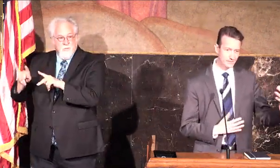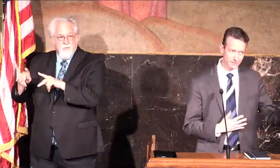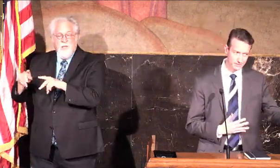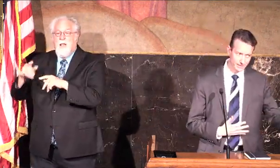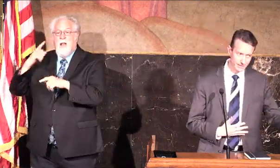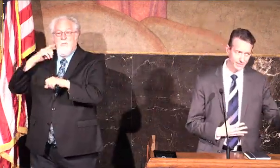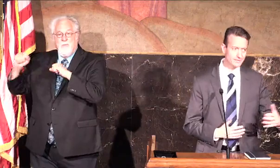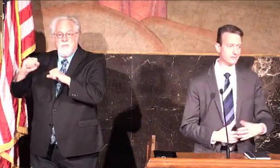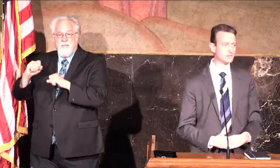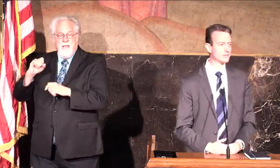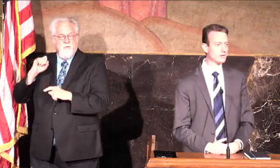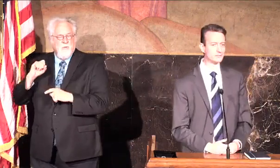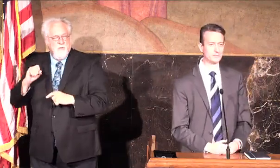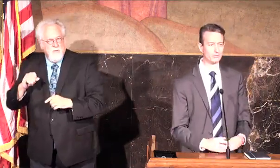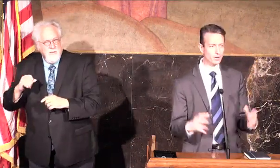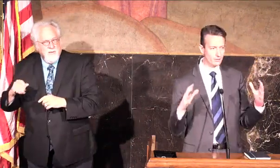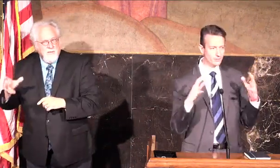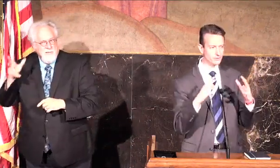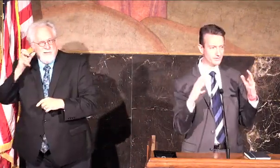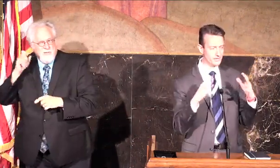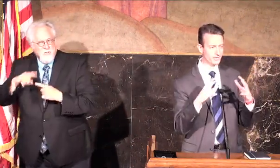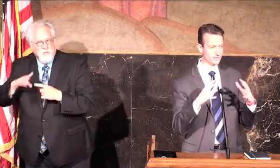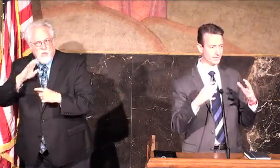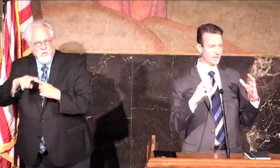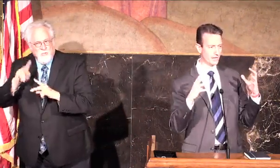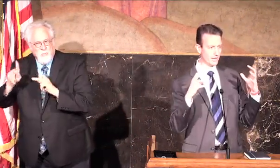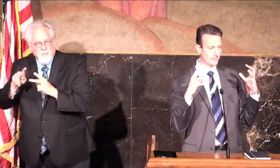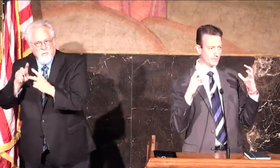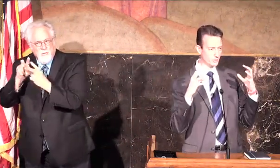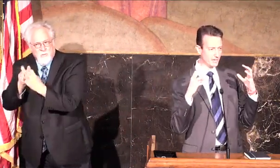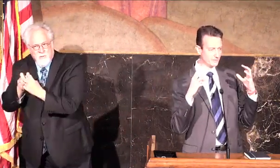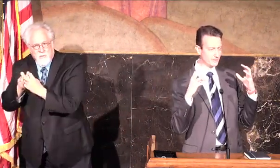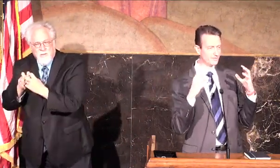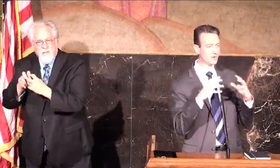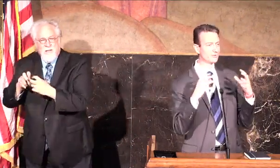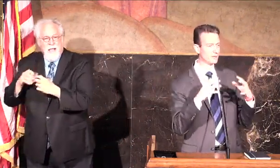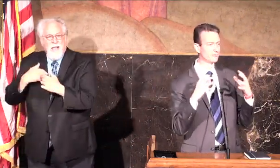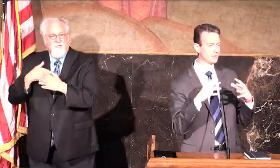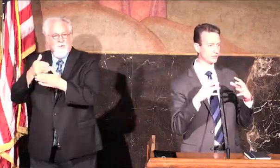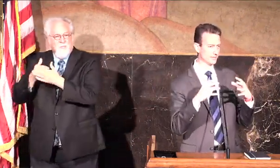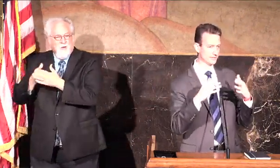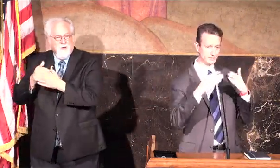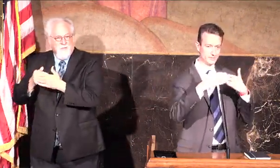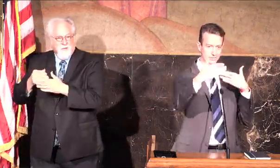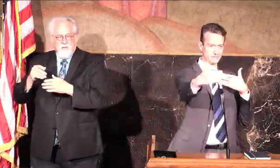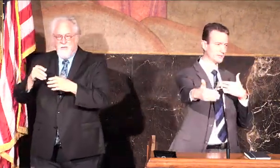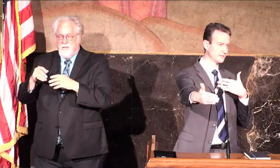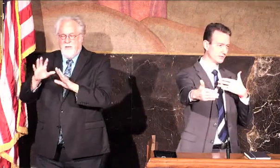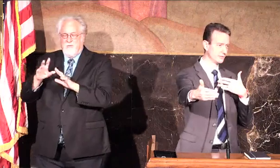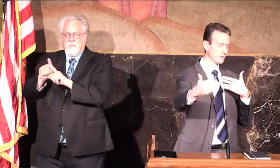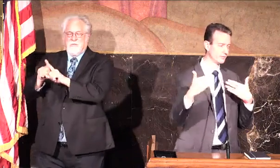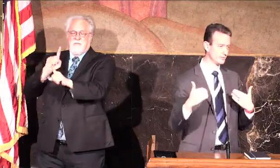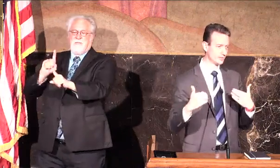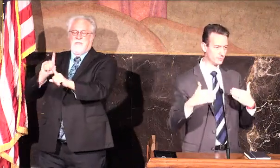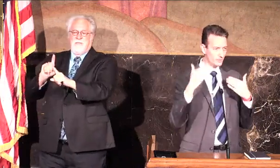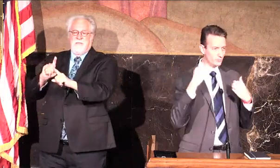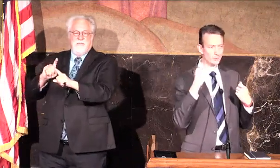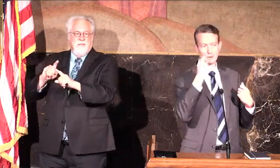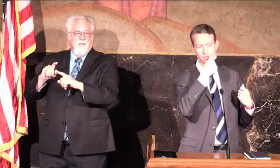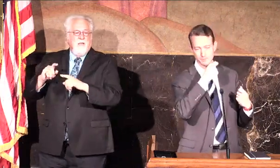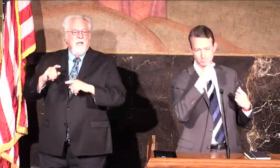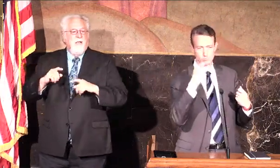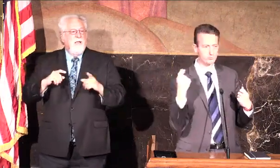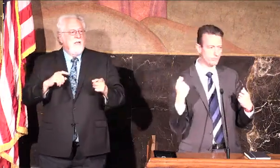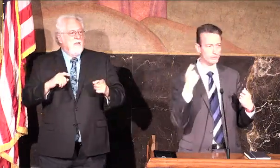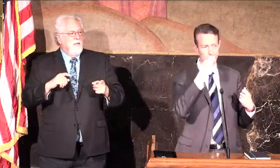music. That means you have to lean in to talk to people. All of those things mean that you'd have to be very, very vigilant to be able to stay 6 feet away from somebody, to be able to